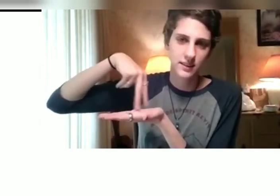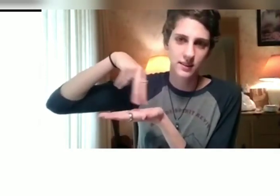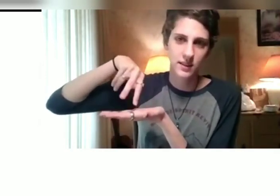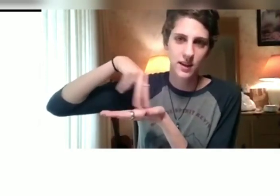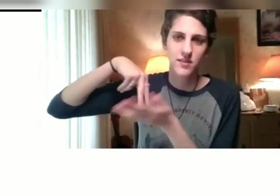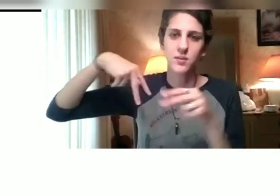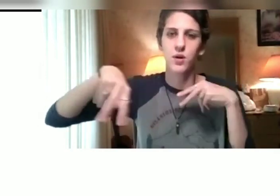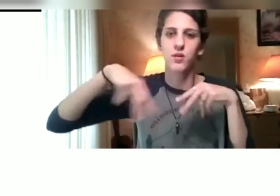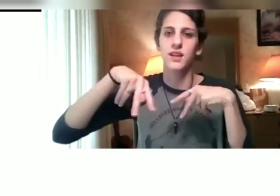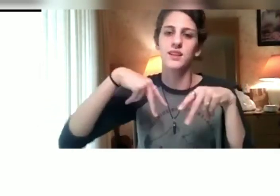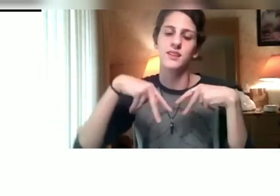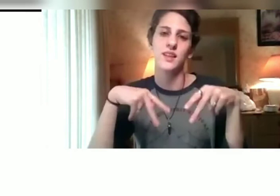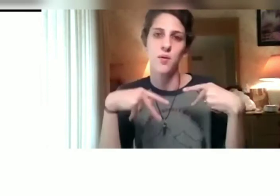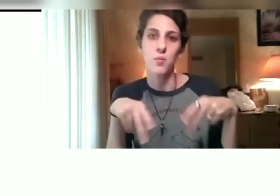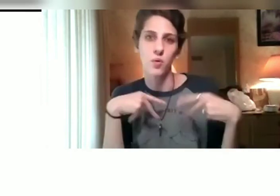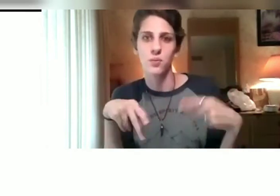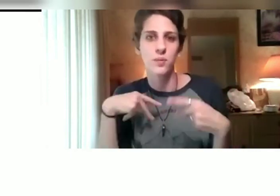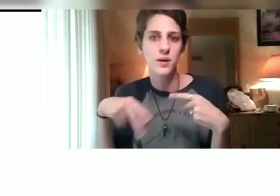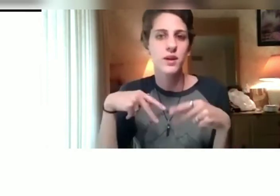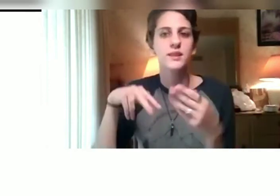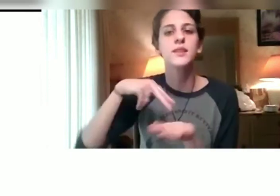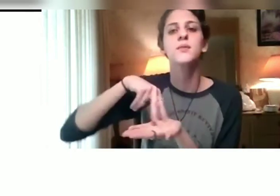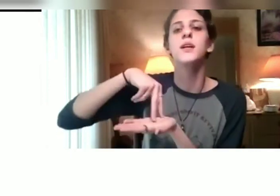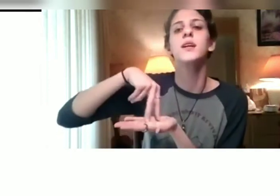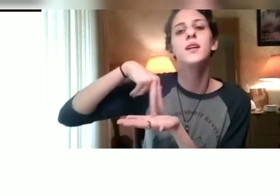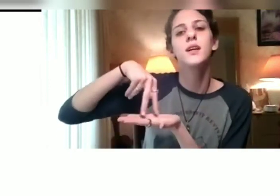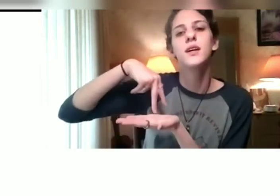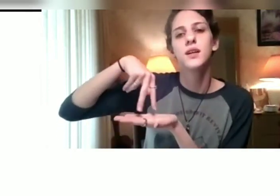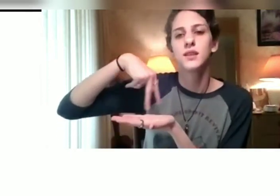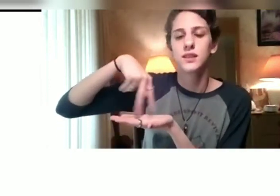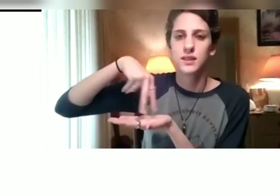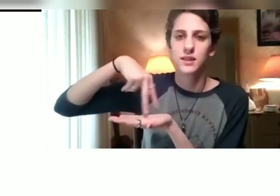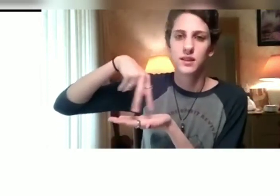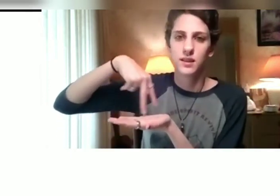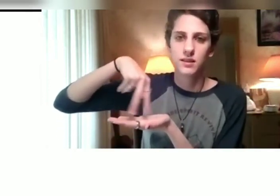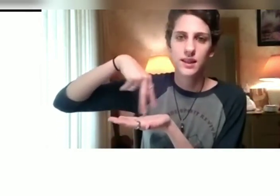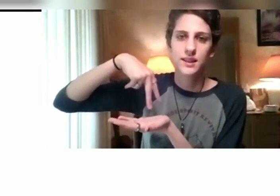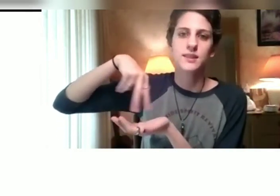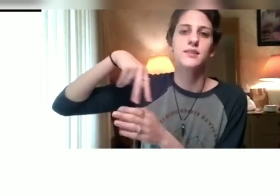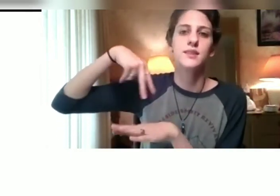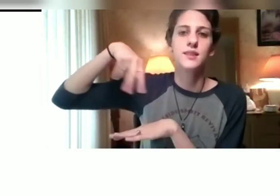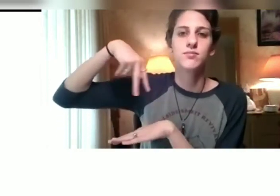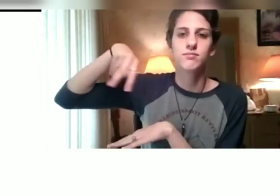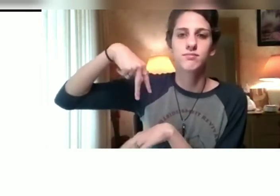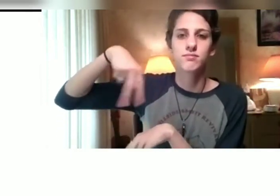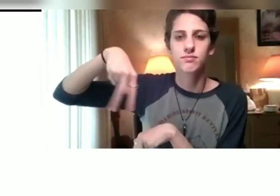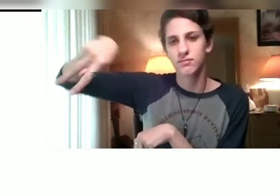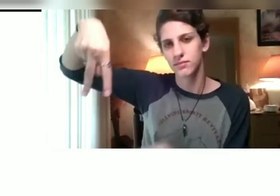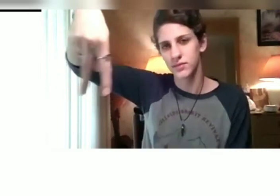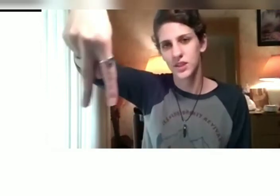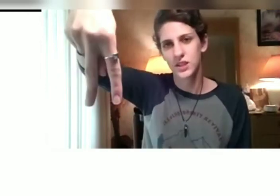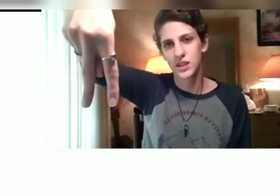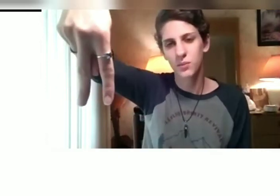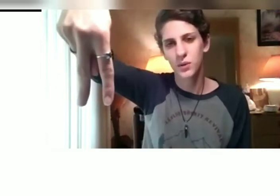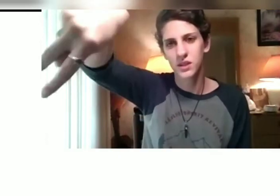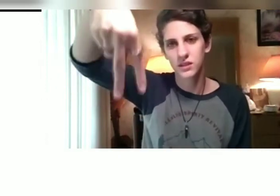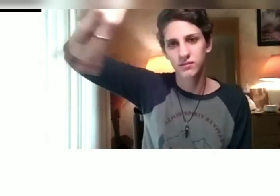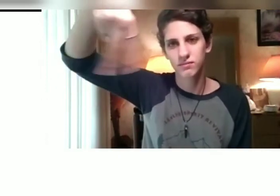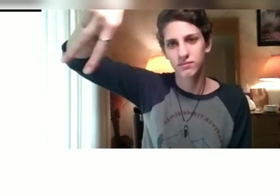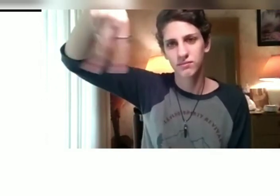Dance. I've seen party like this, like multiple people dancing, but they're like dancing. See? It's just a